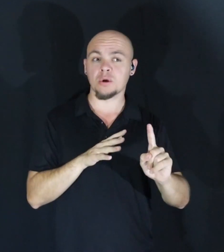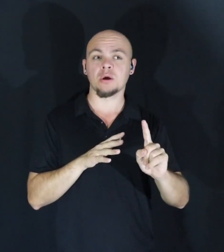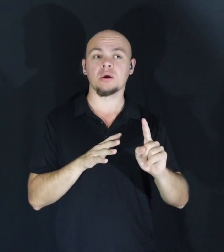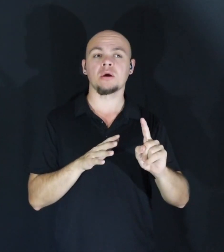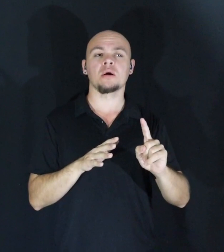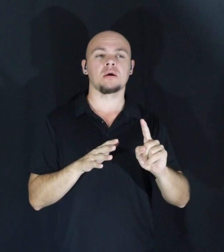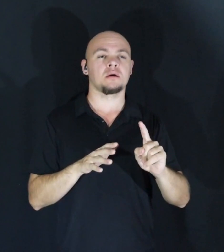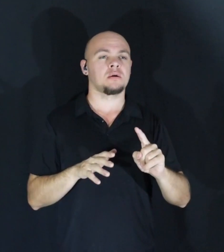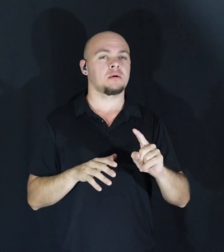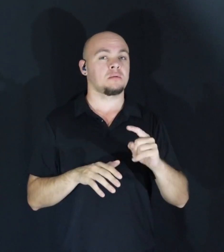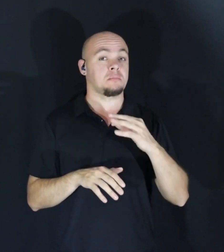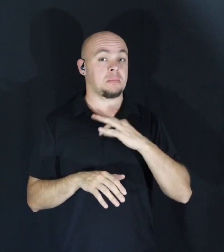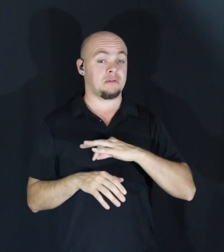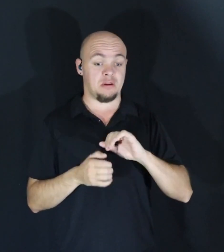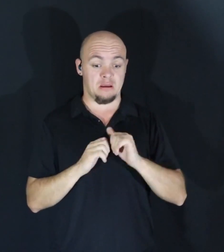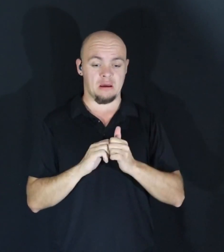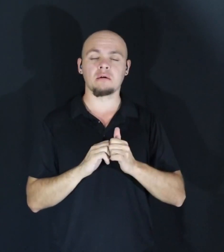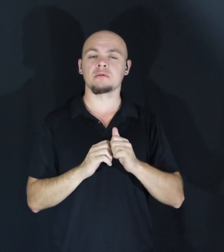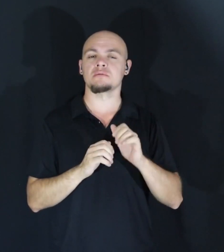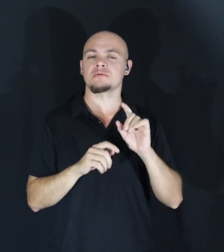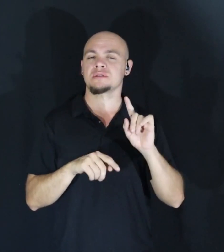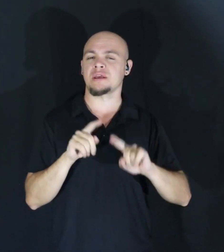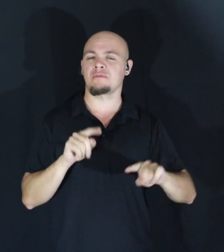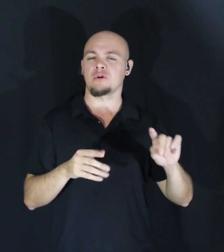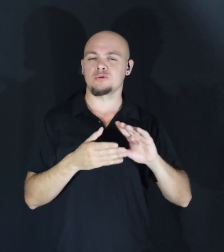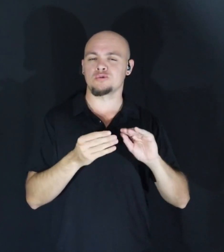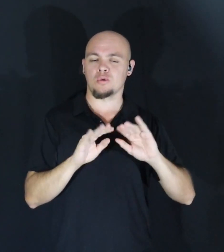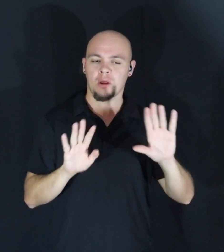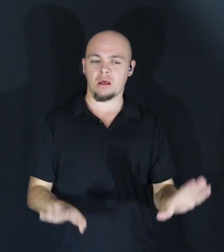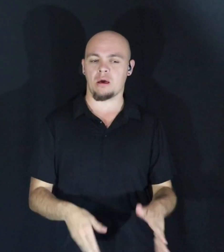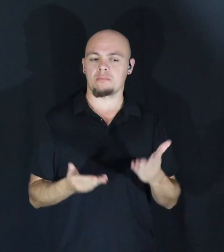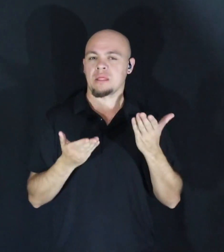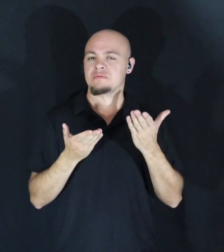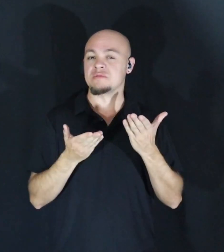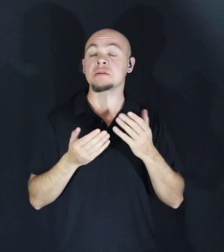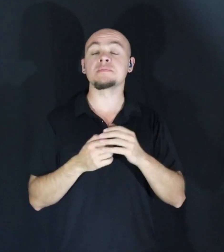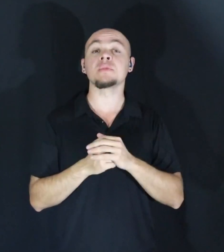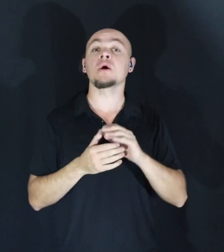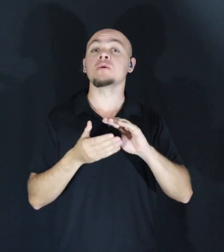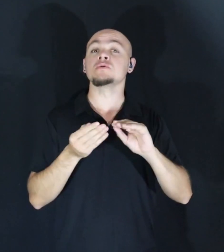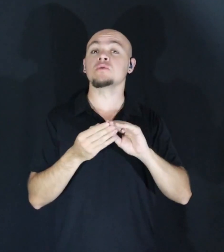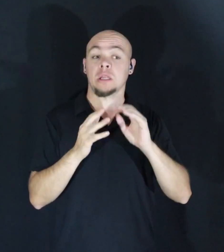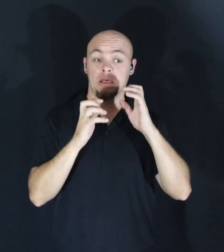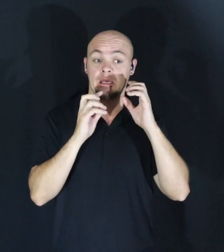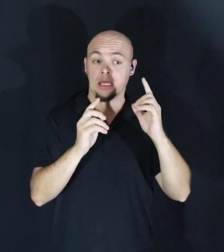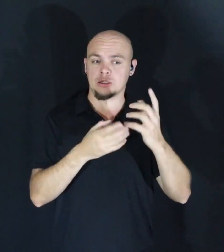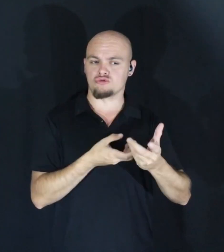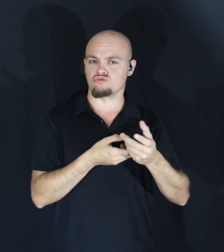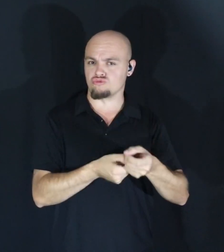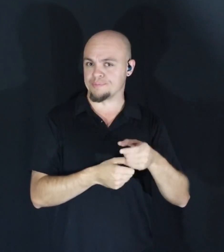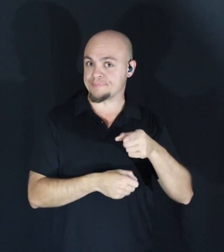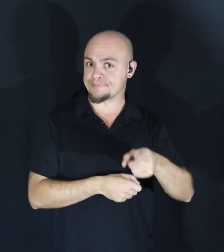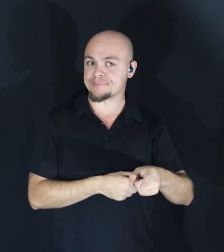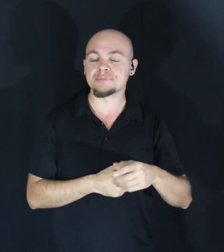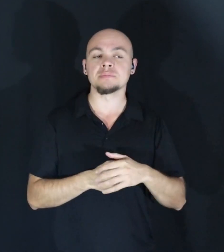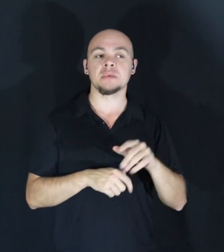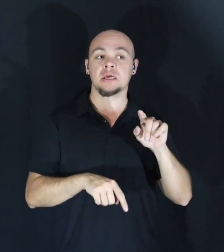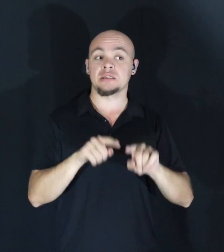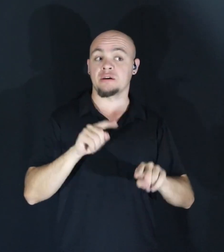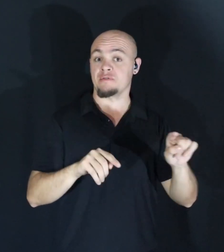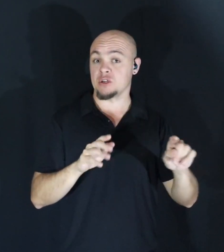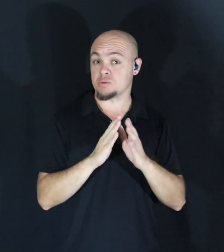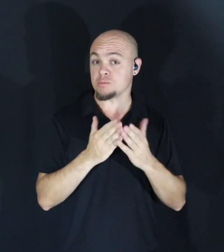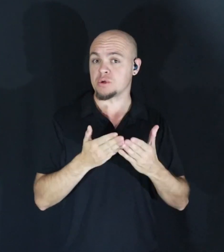diverse stories. Did you know that according to a study from the Education Trust, diverse books lead to